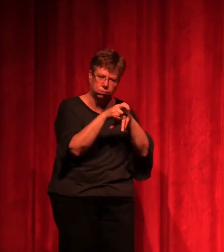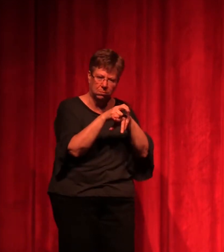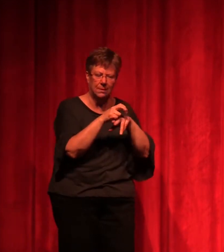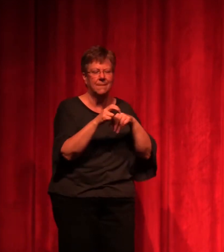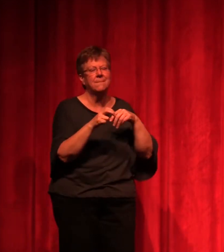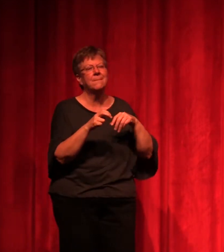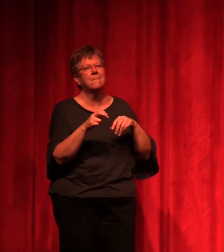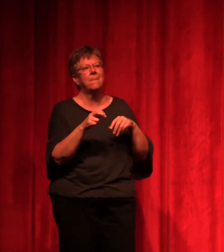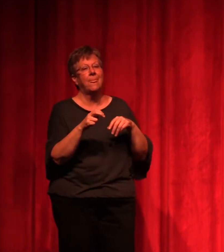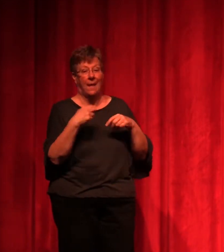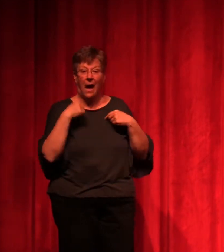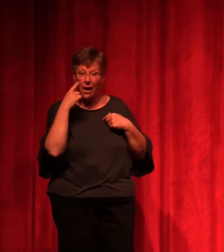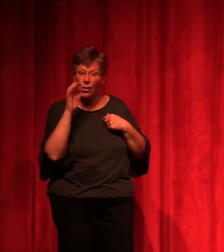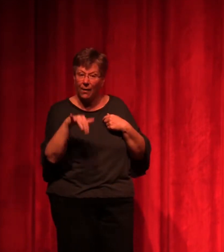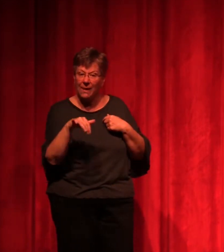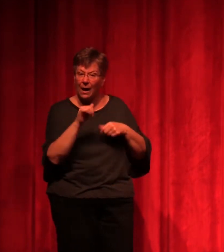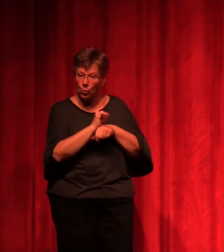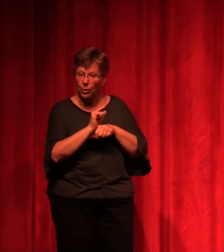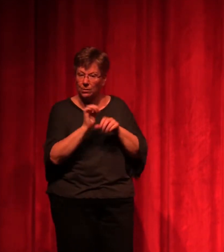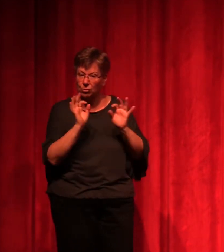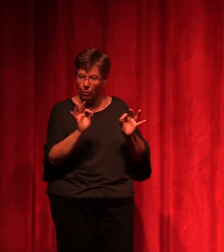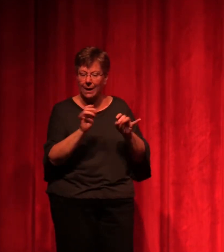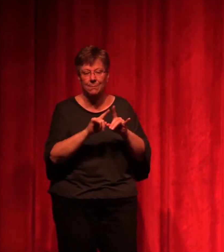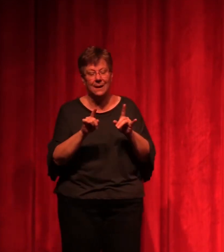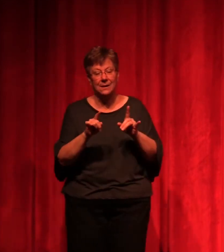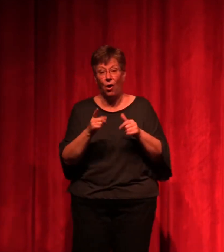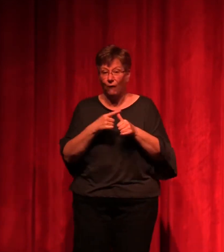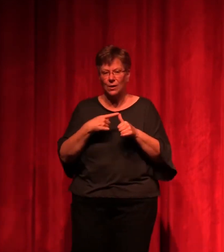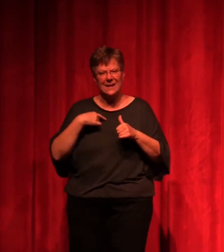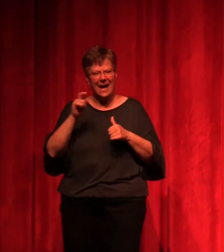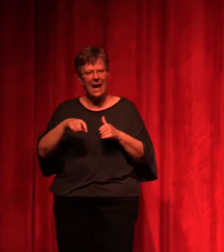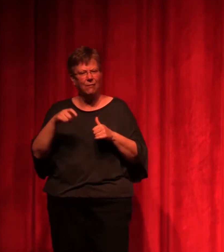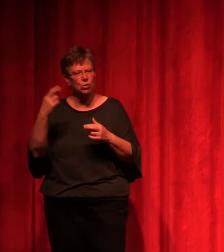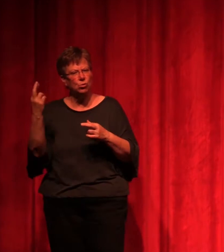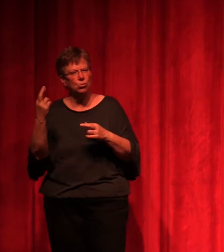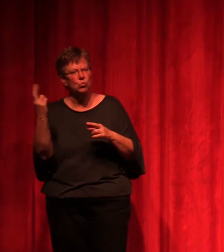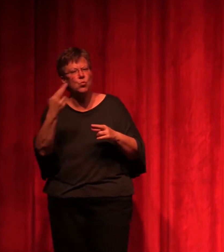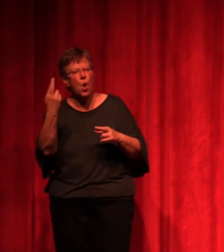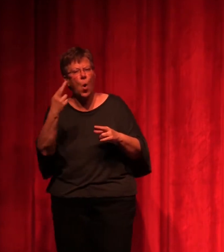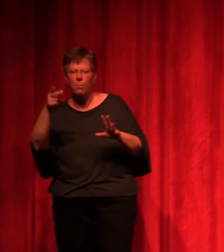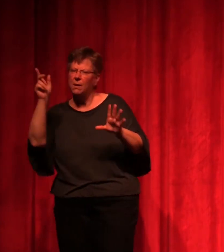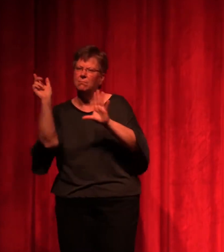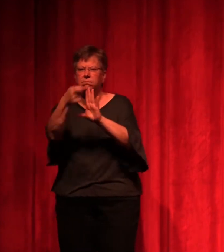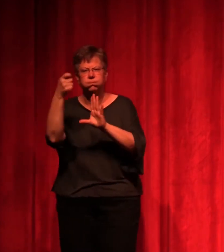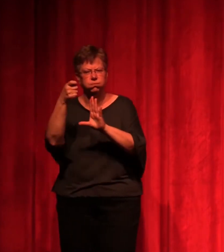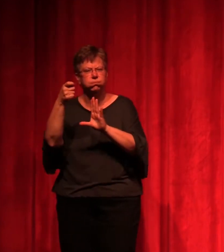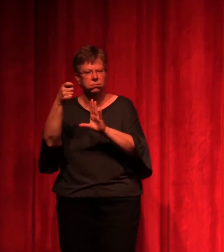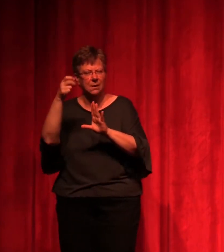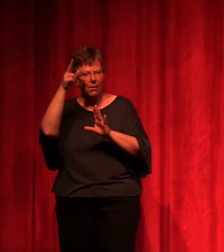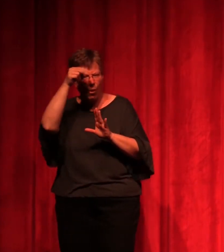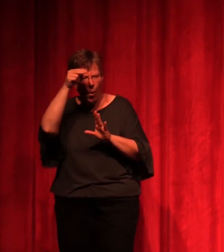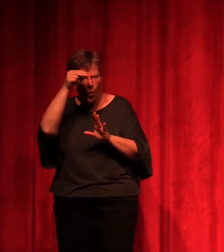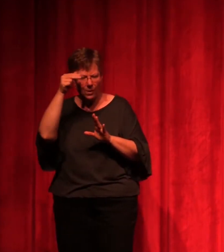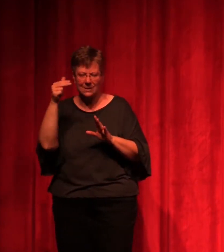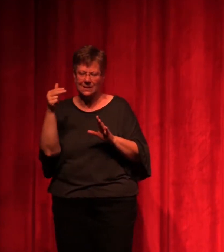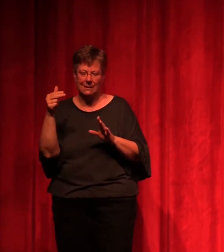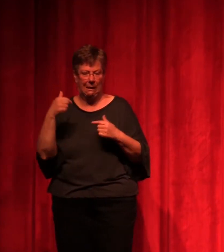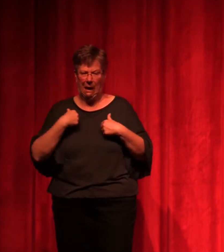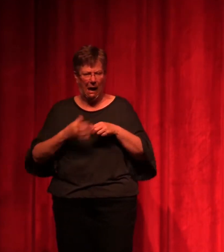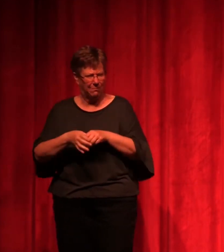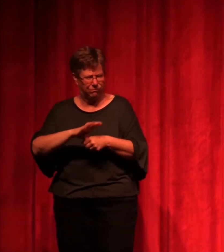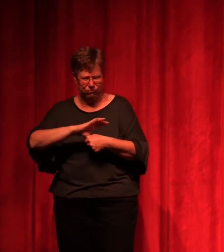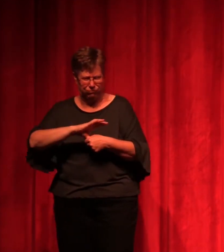was that I didn't know how to rope. Not even close. So this is a horseshoeing school, and you could ask any questions about horseshoeing,